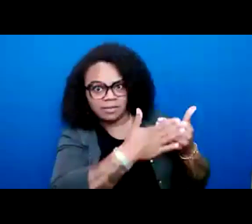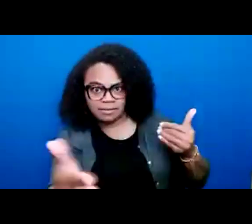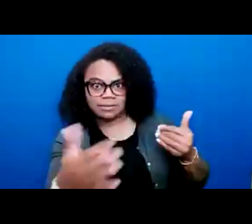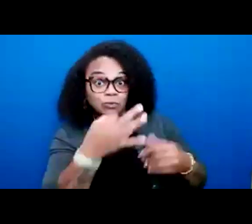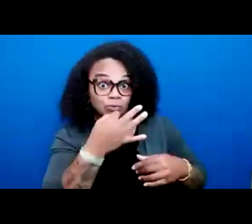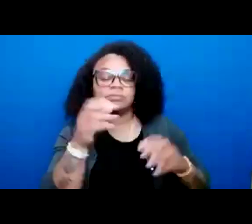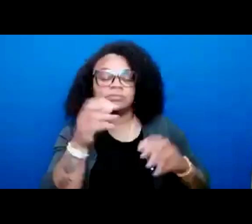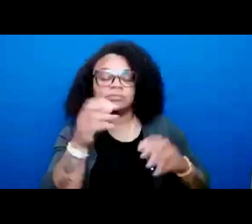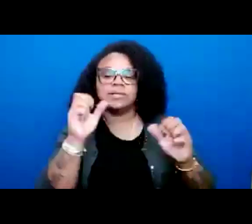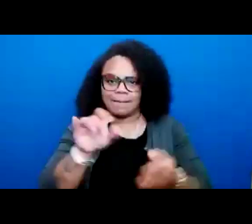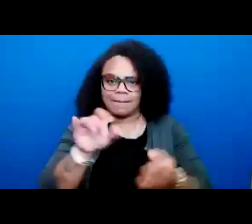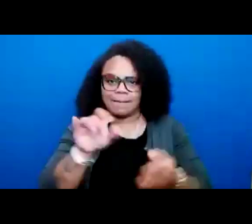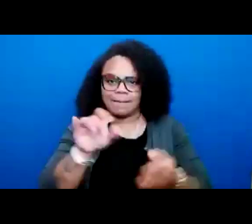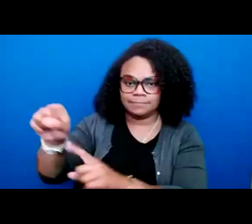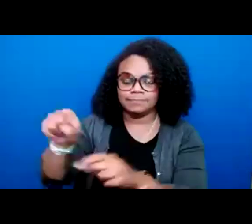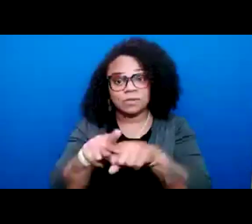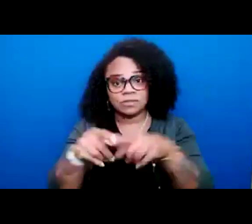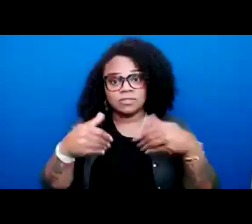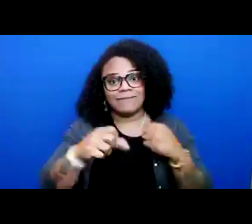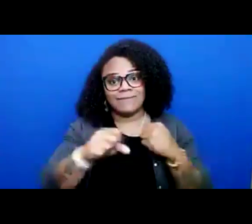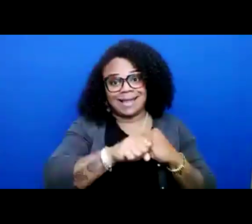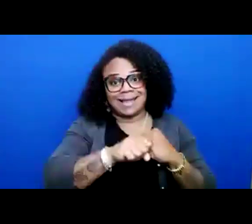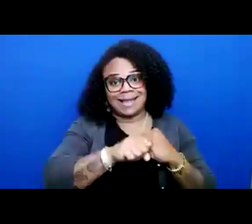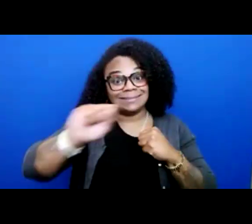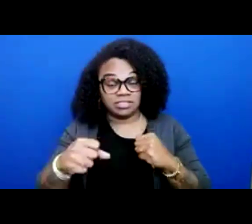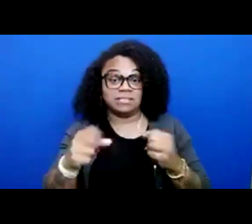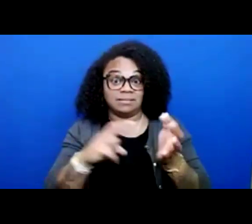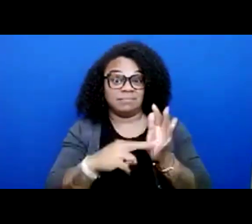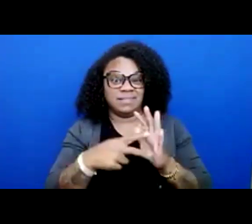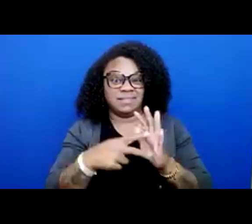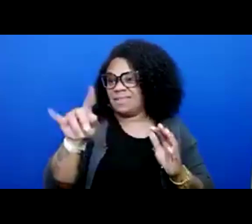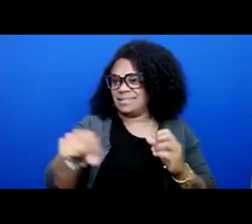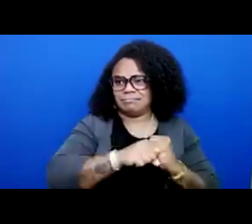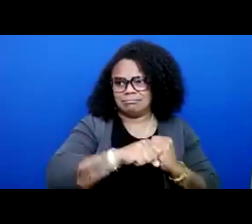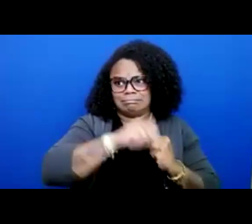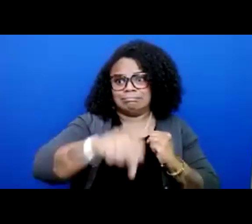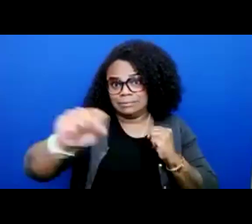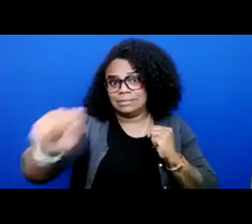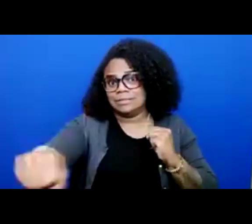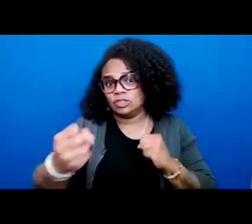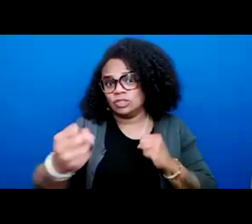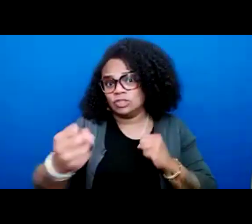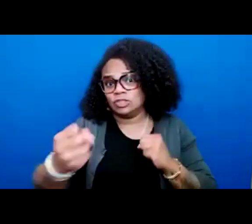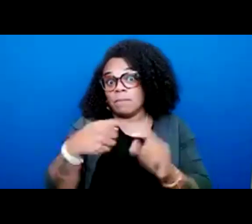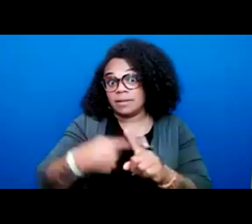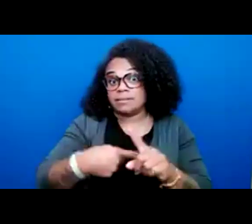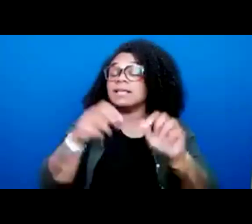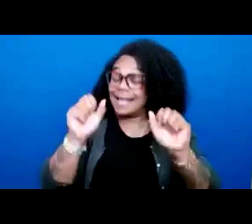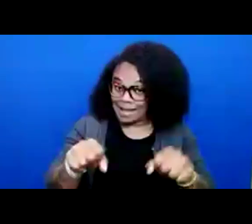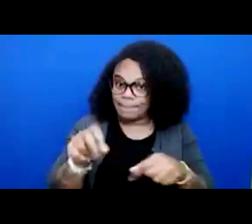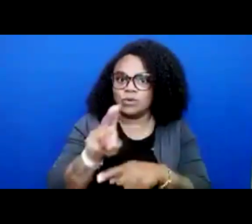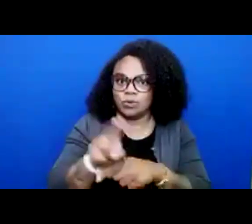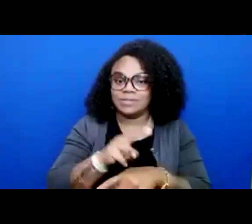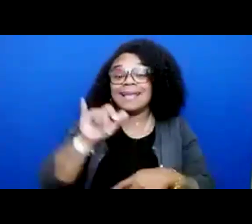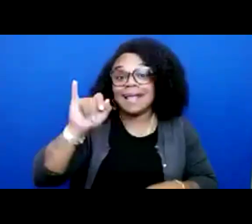an additional 12 months, where if you're not using the business assets, it could still be excluded if the reason you're not